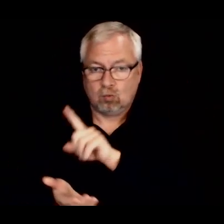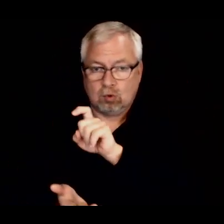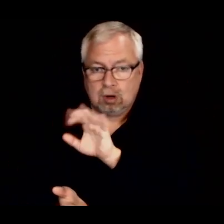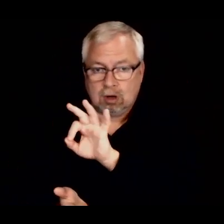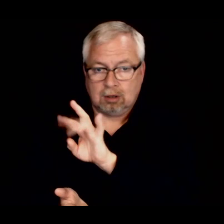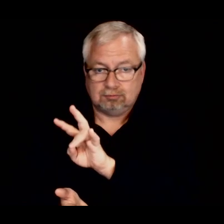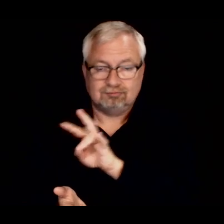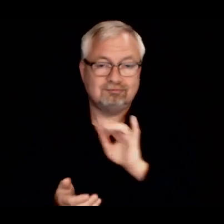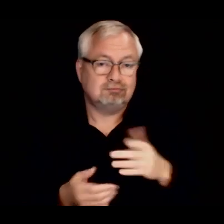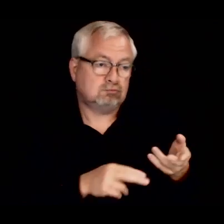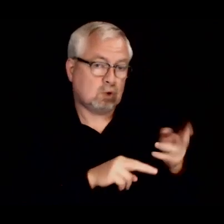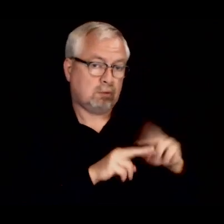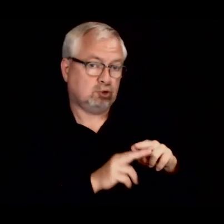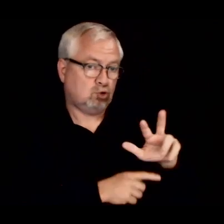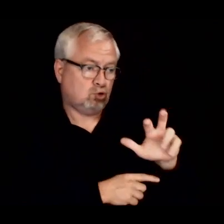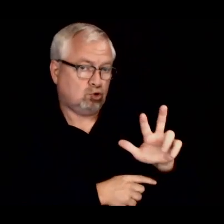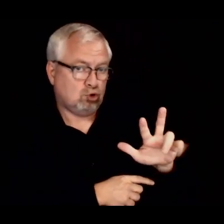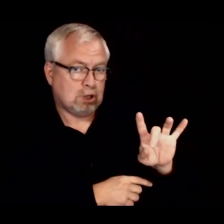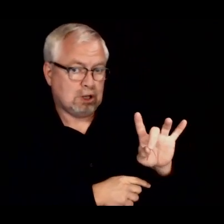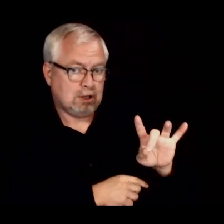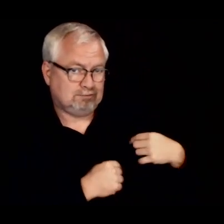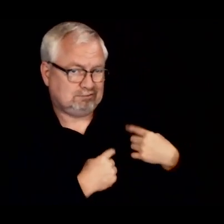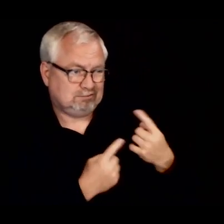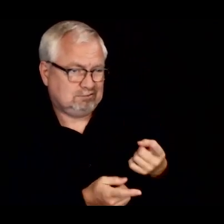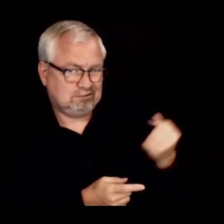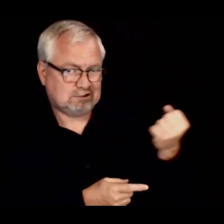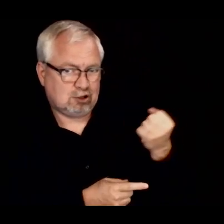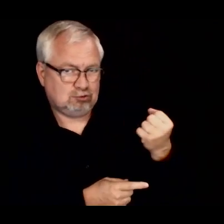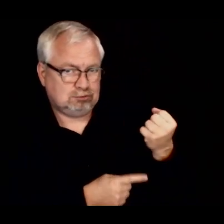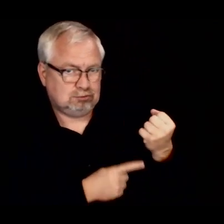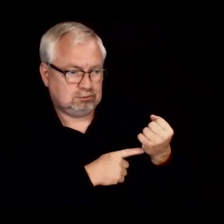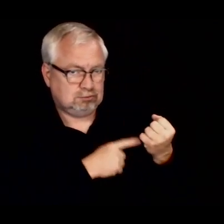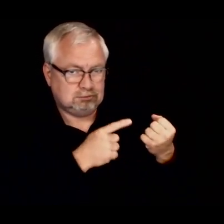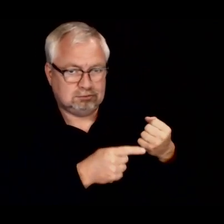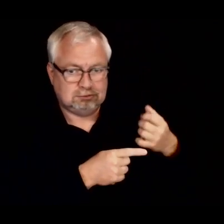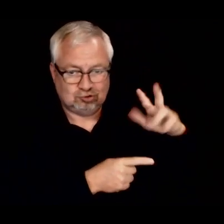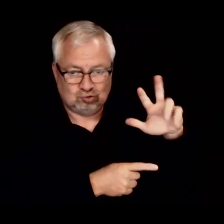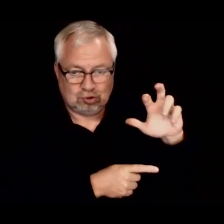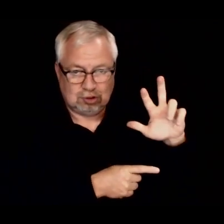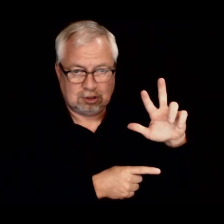from Saturday's total of 338,